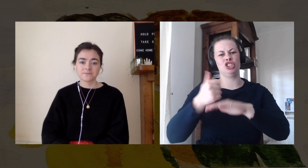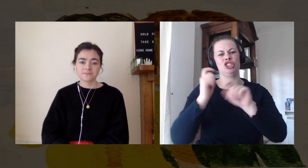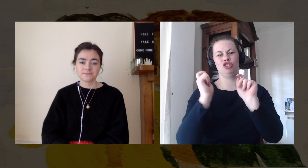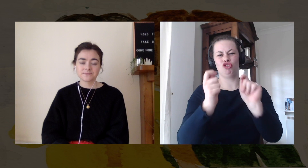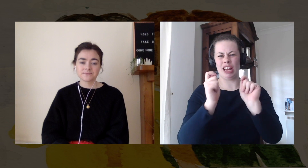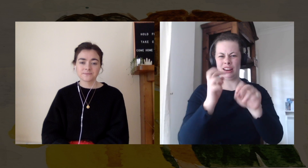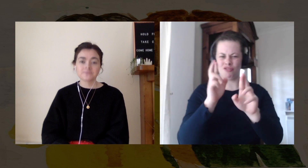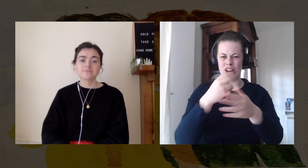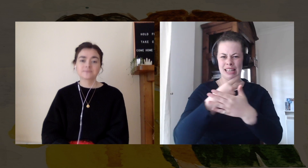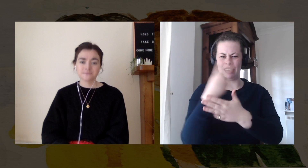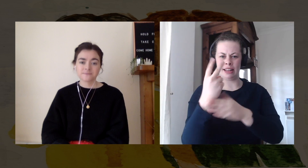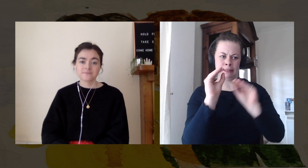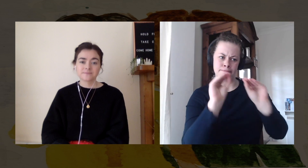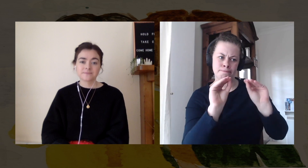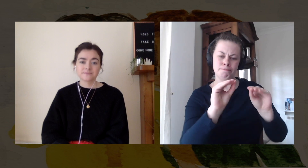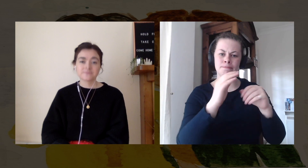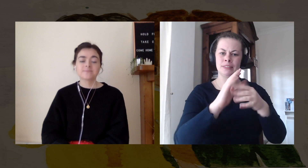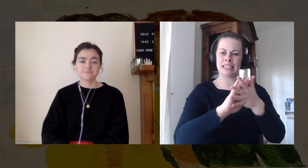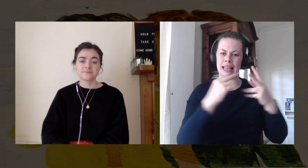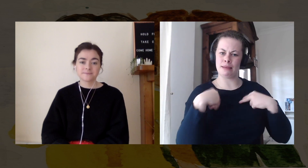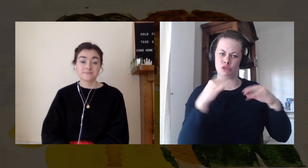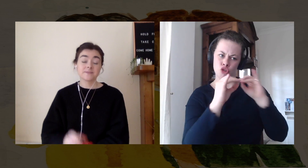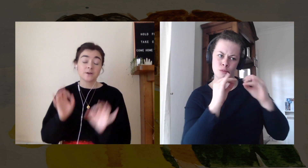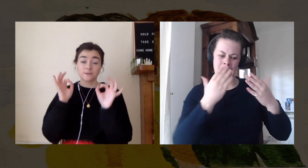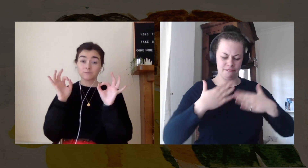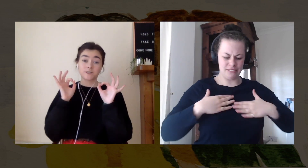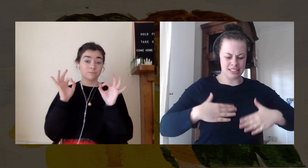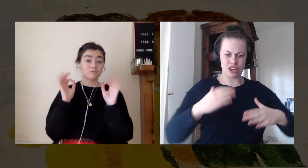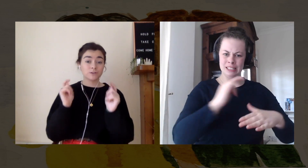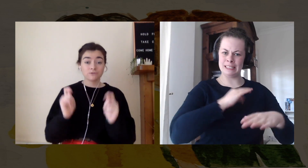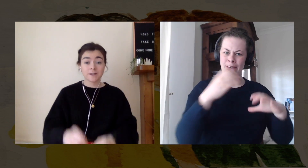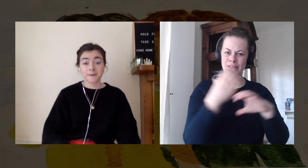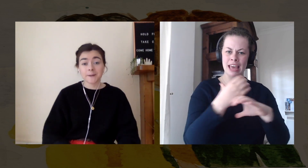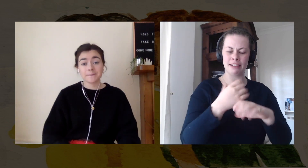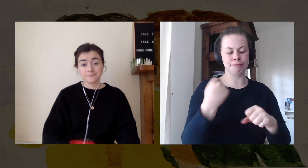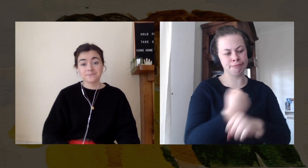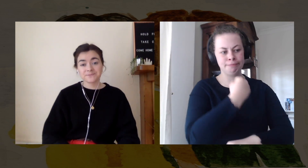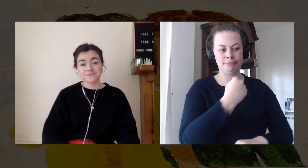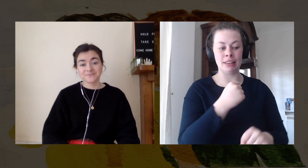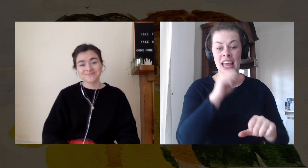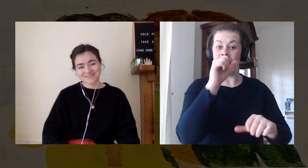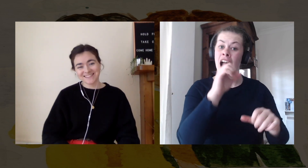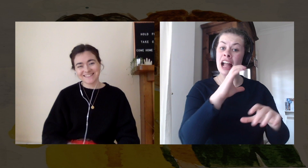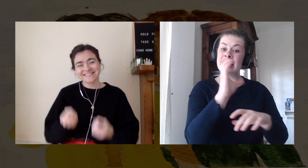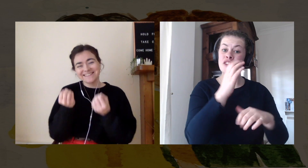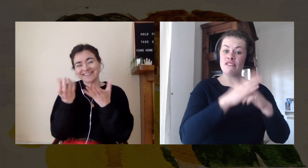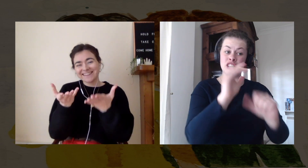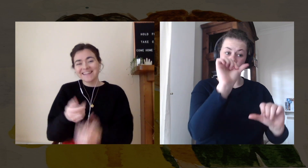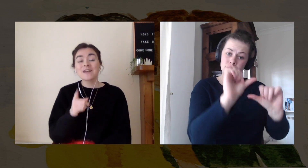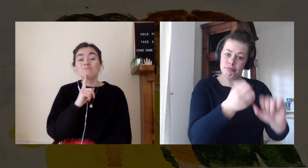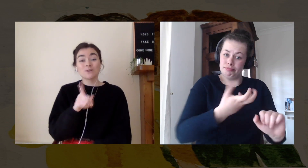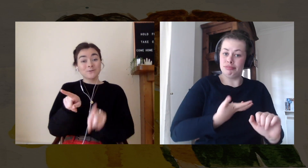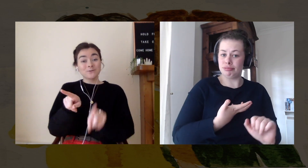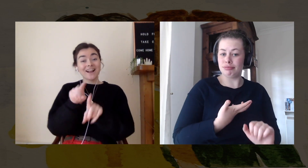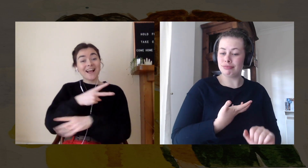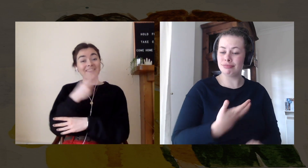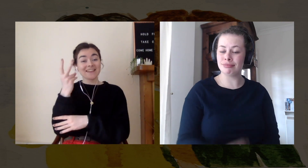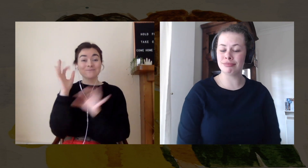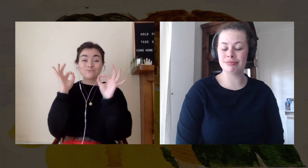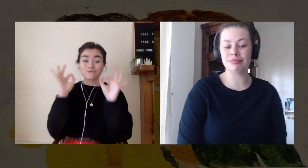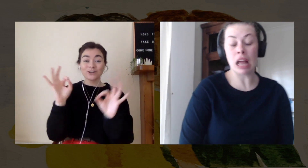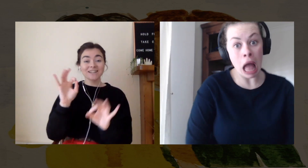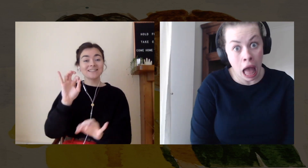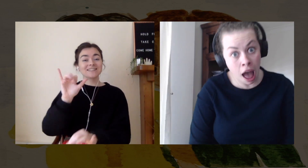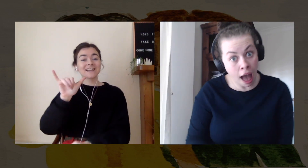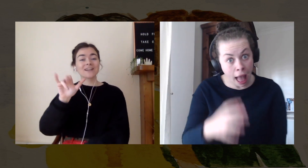physical self-care and stretches. But Ciara gave me a synopsis and it was great. I did. And also Anthony has a great YouTube channel. Does he? Yeah, he does. Oh my god, plug it.